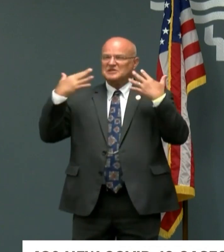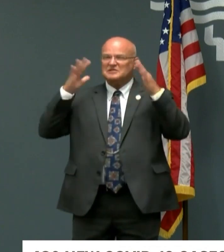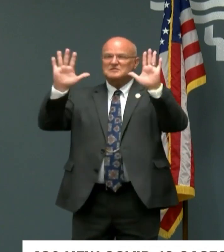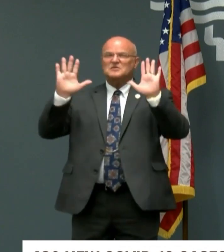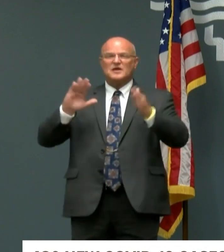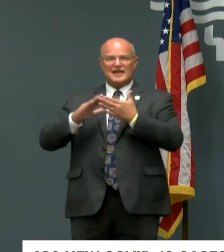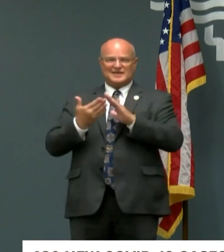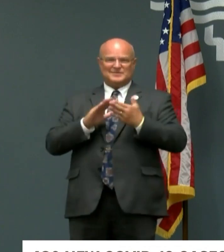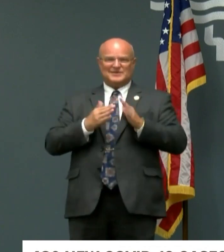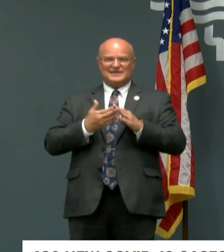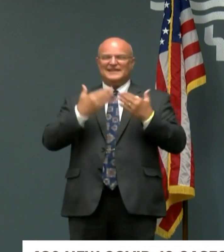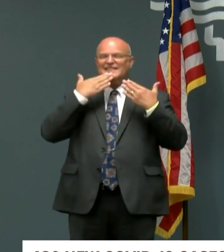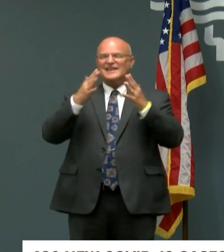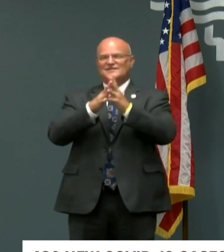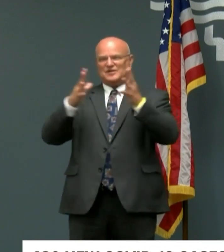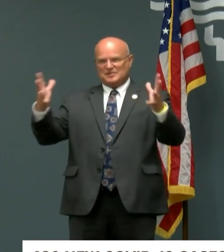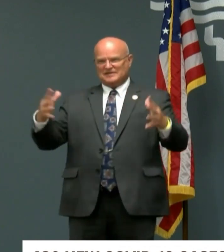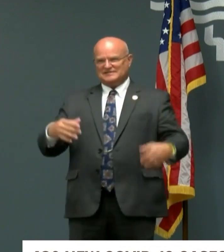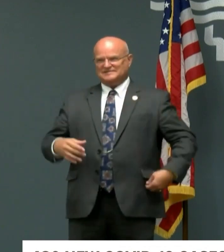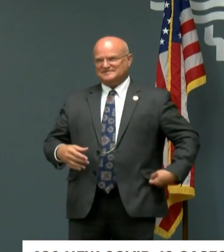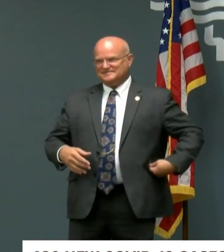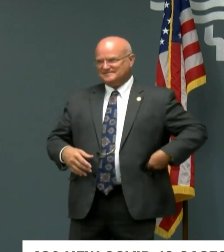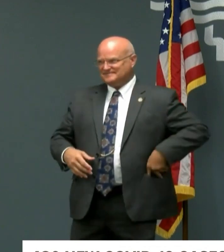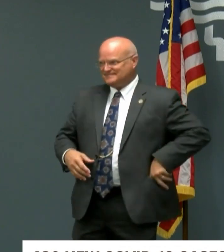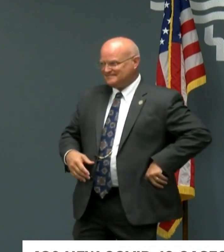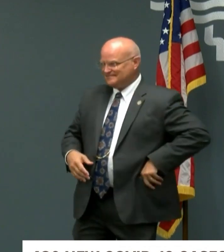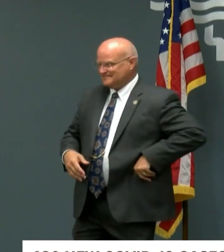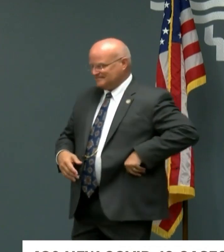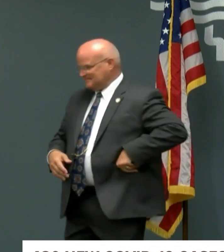great community. Thank you all very much.